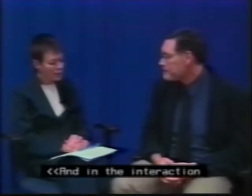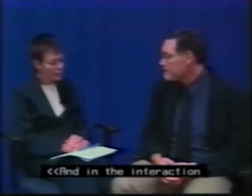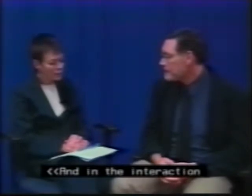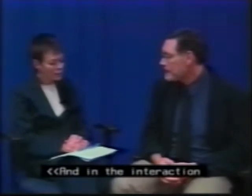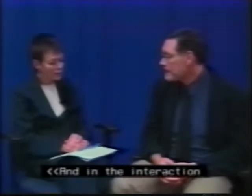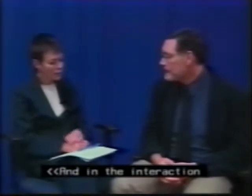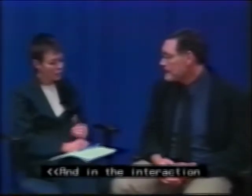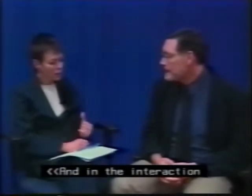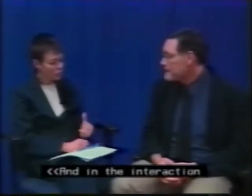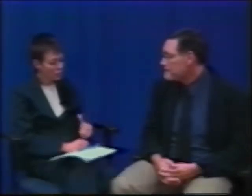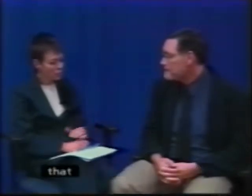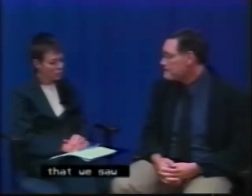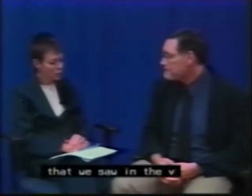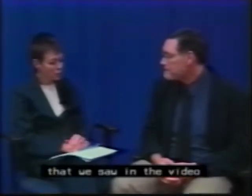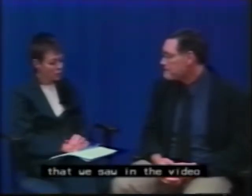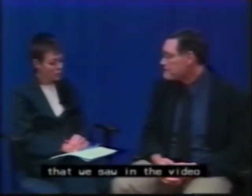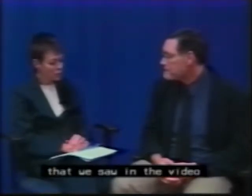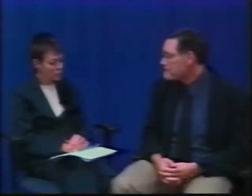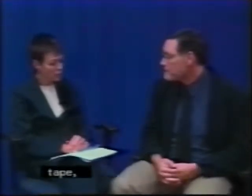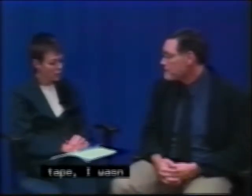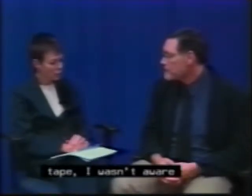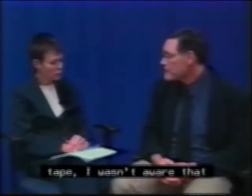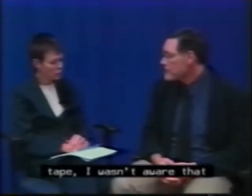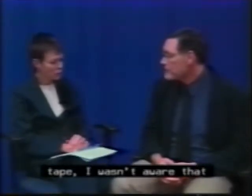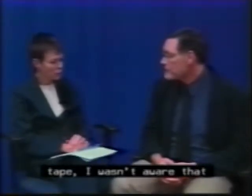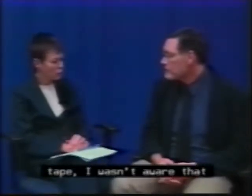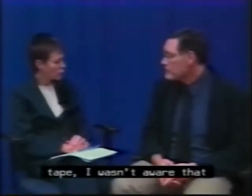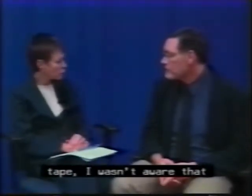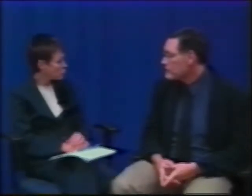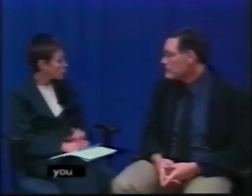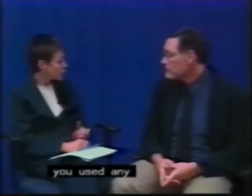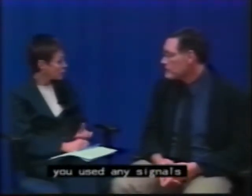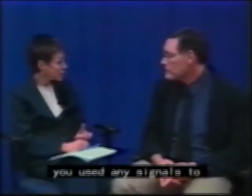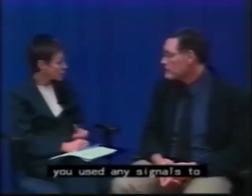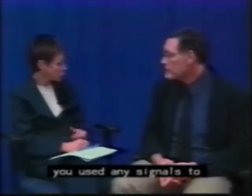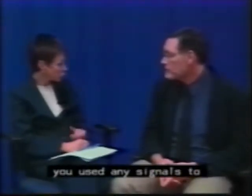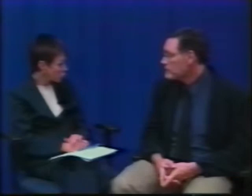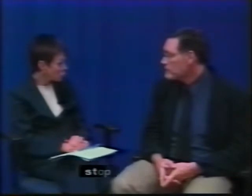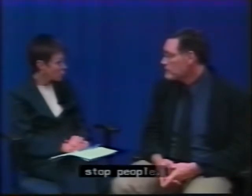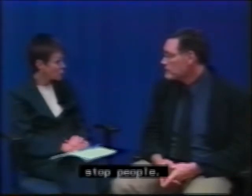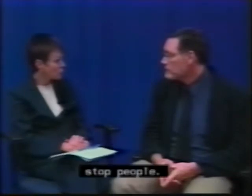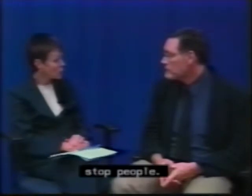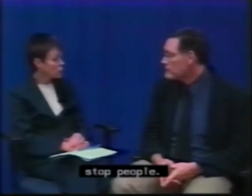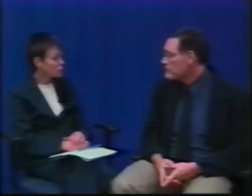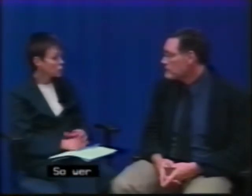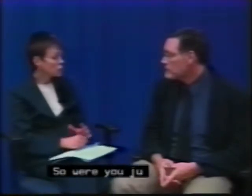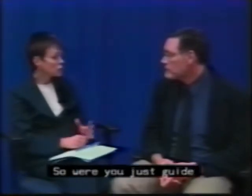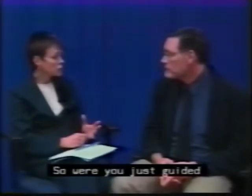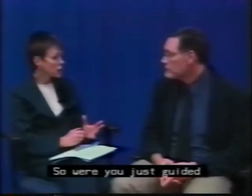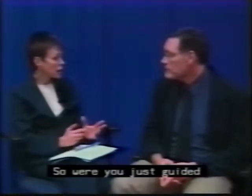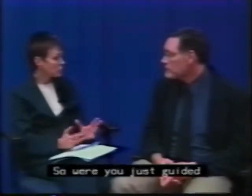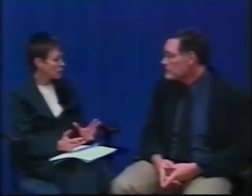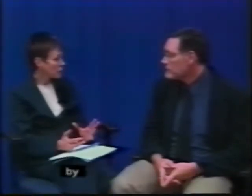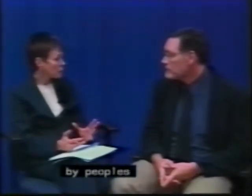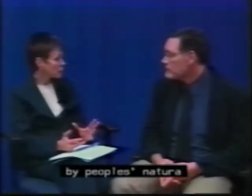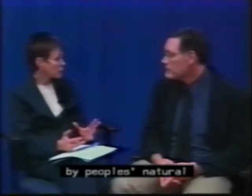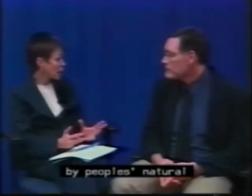And in the interaction that we saw in the videotape, I wasn't aware that you used any signals to stop people. So were you just guided by people's